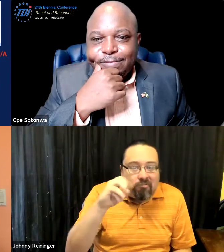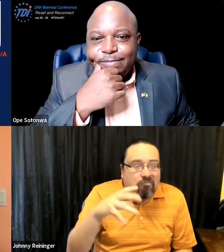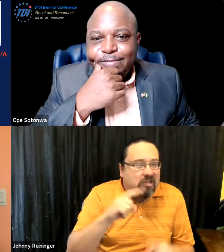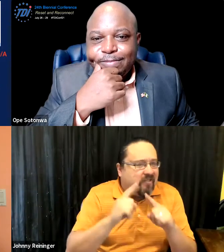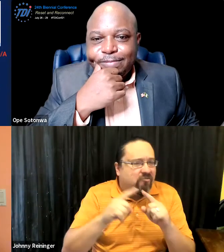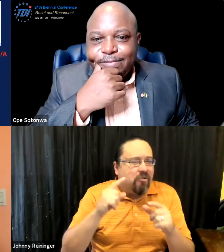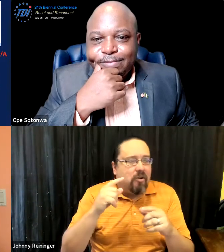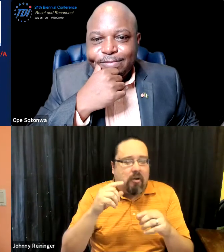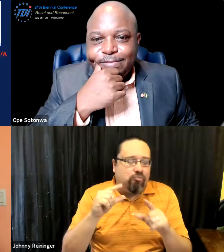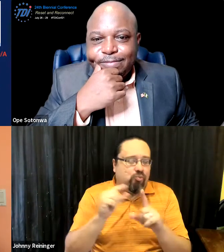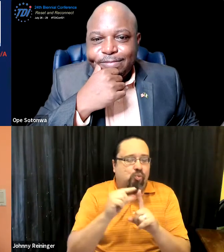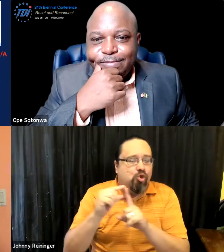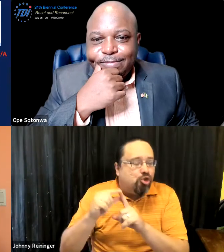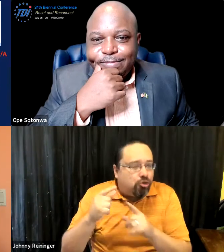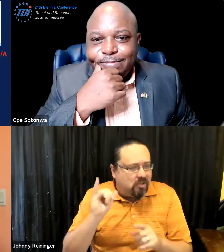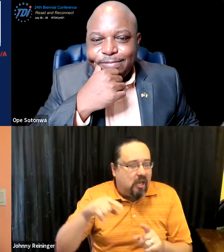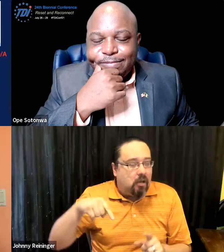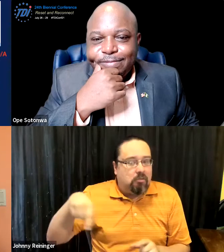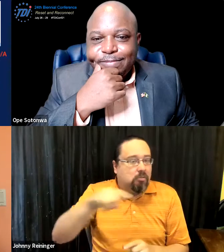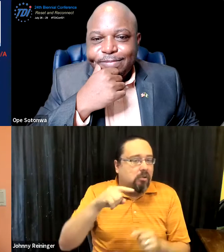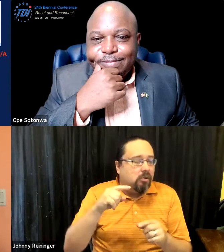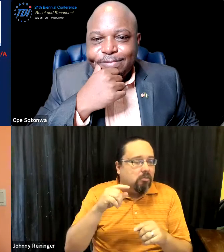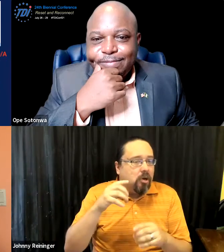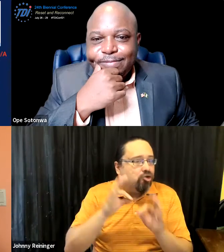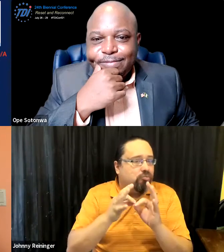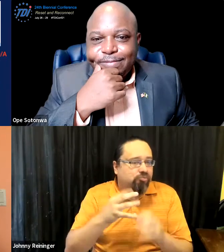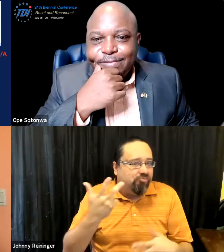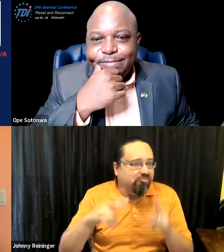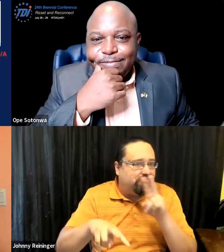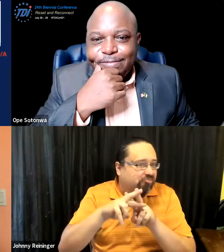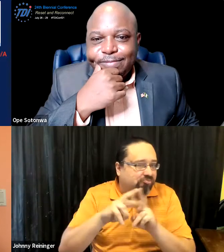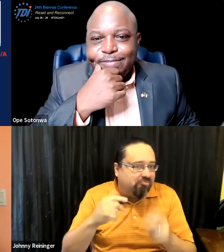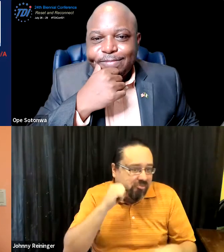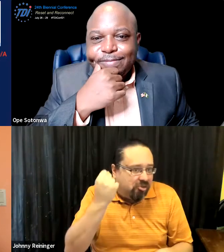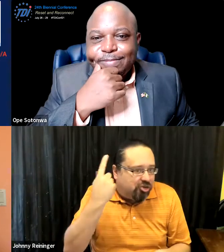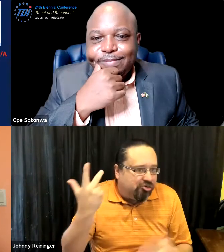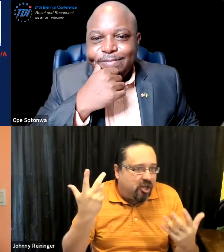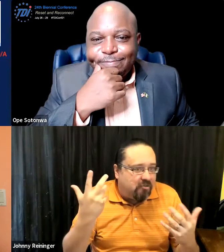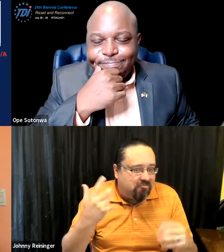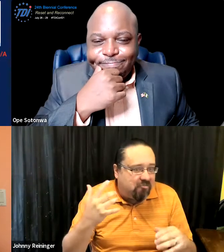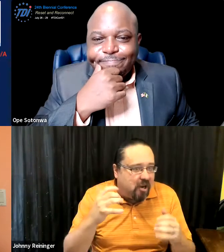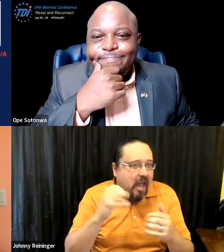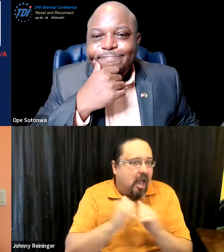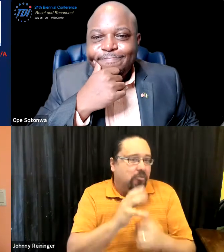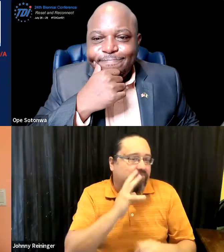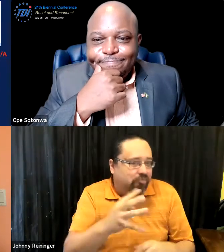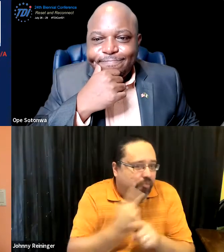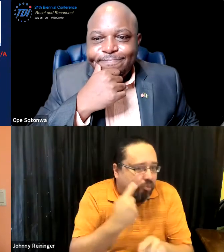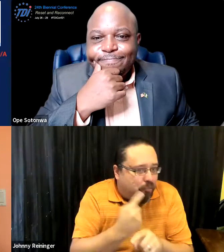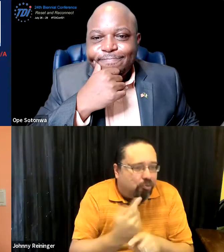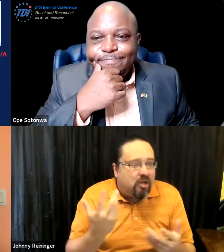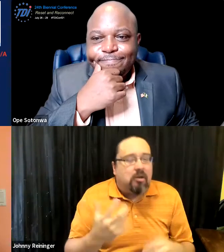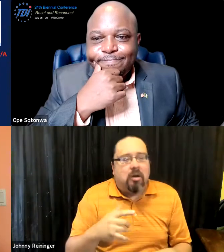language, and there's certain things, certain dialects, so I may be giving different terminology or words that interpreters just don't understand.